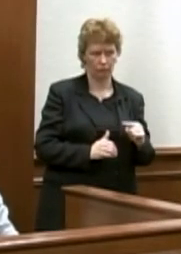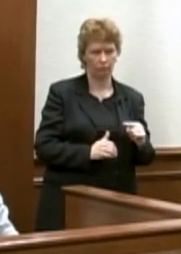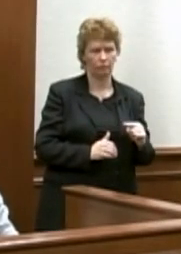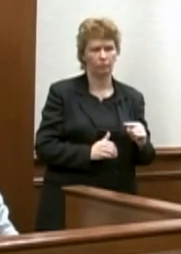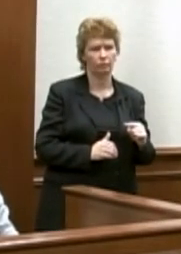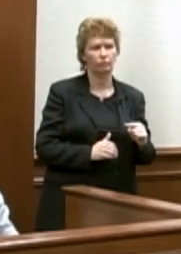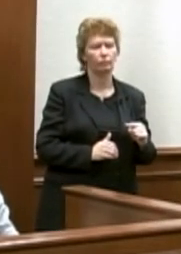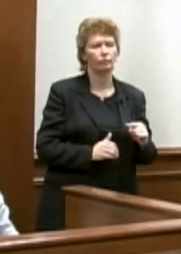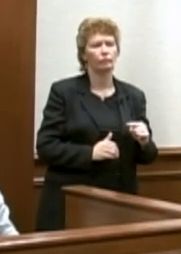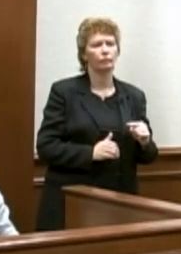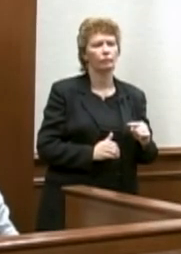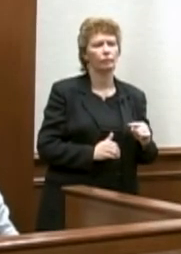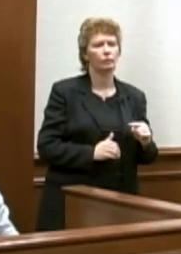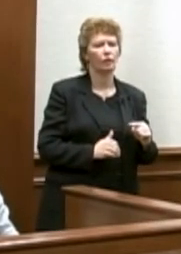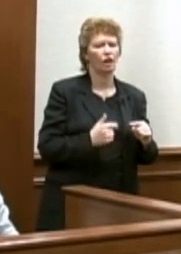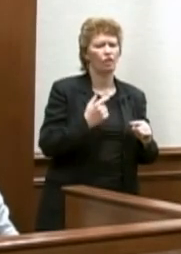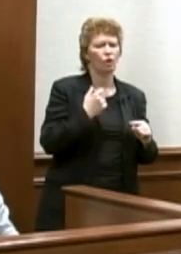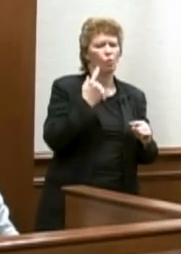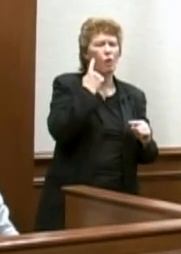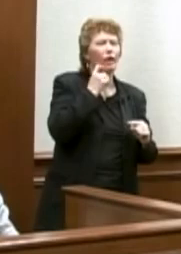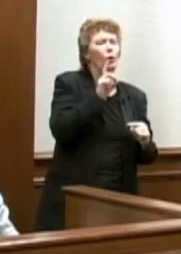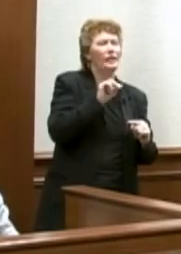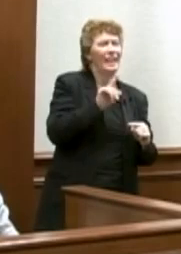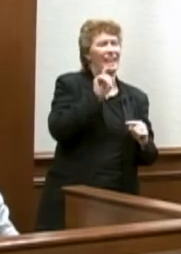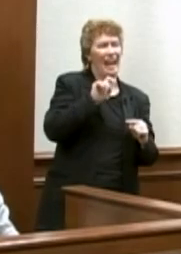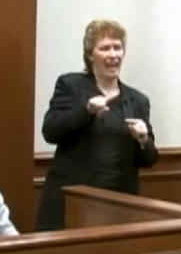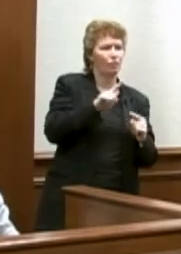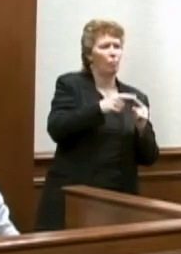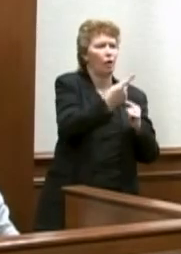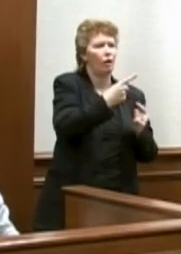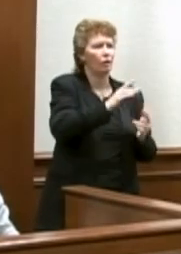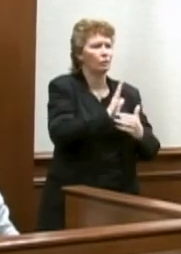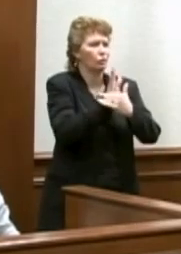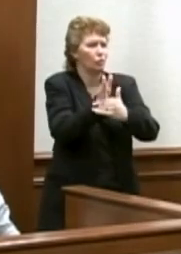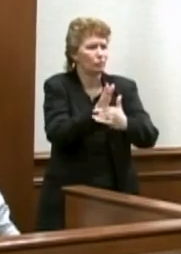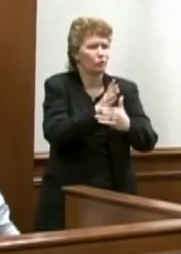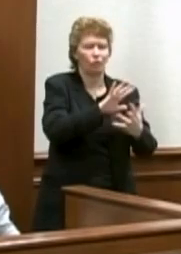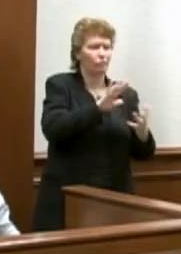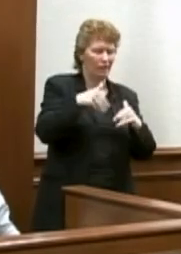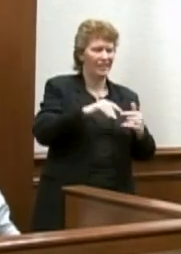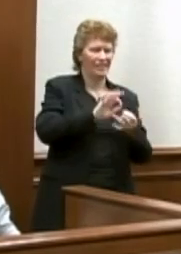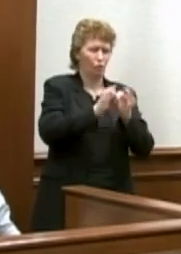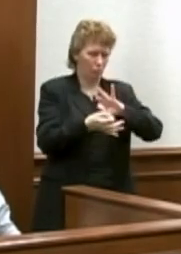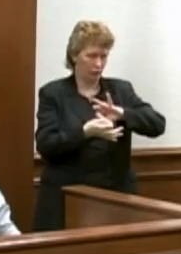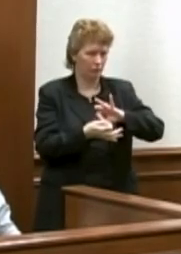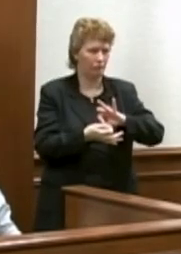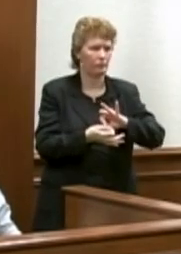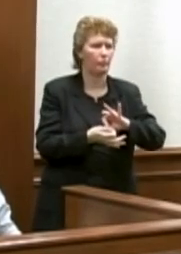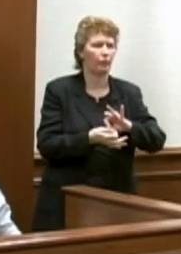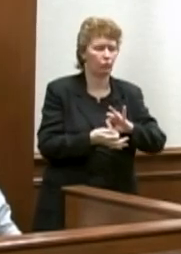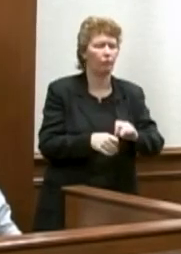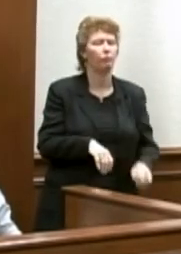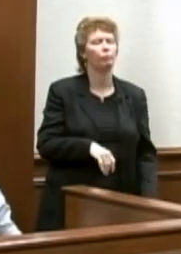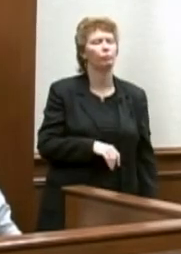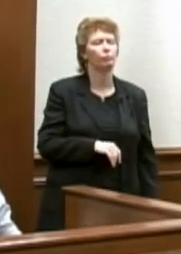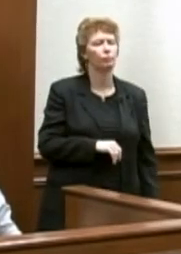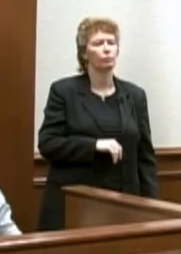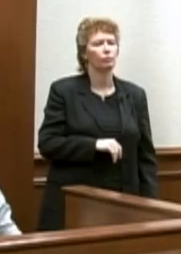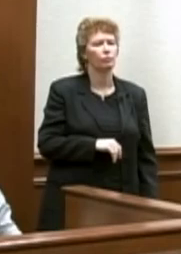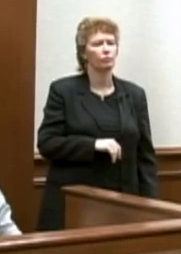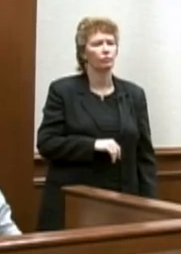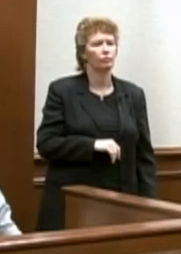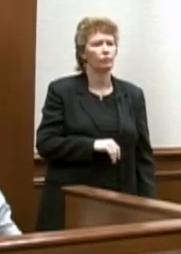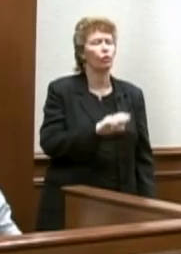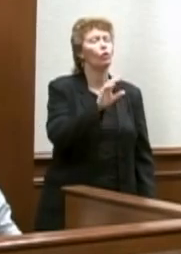well, re-ask the question, because I don't believe I got an answer to, isn't it true that when you saw the cop enter Ashgate with Miss Baker, they were